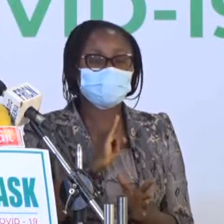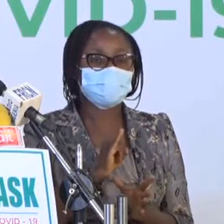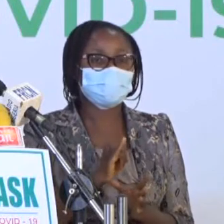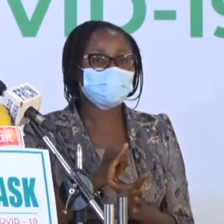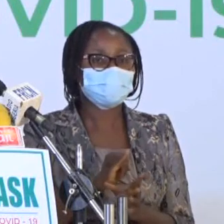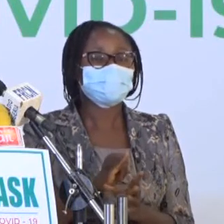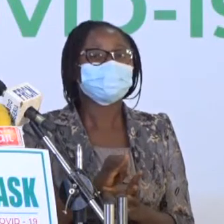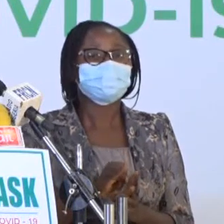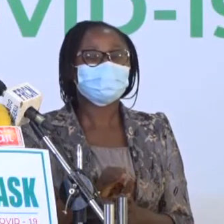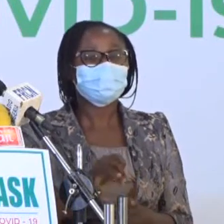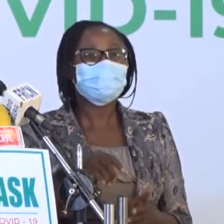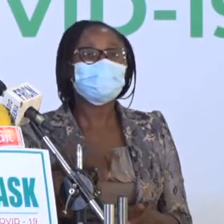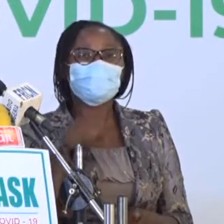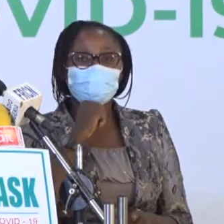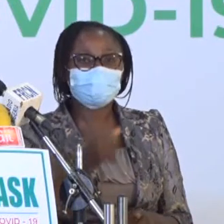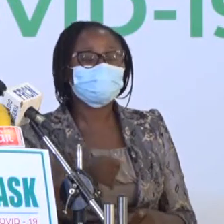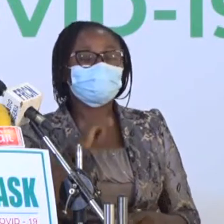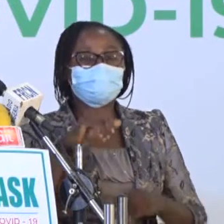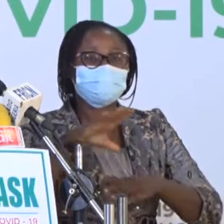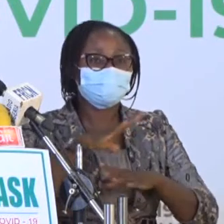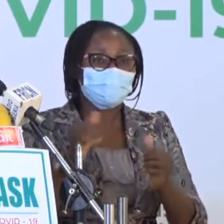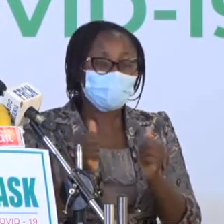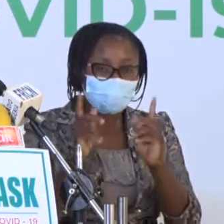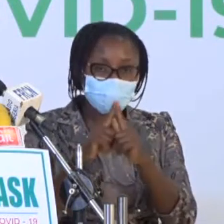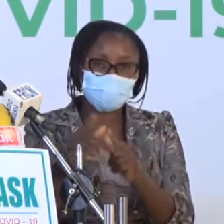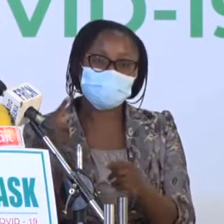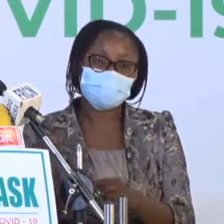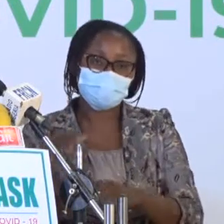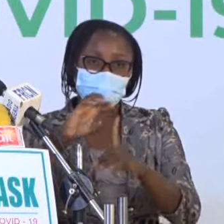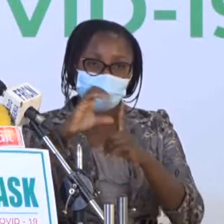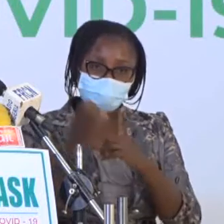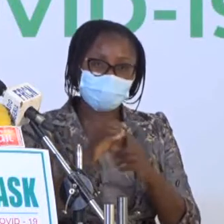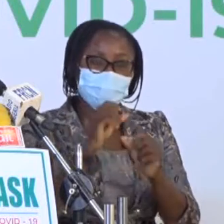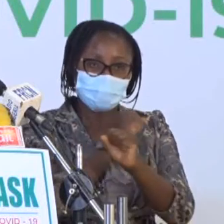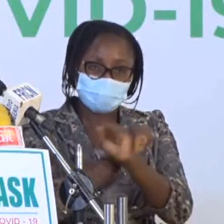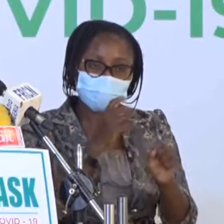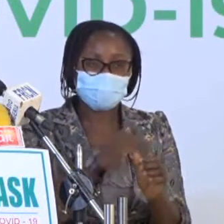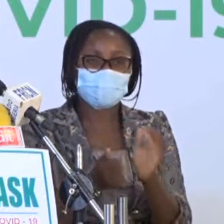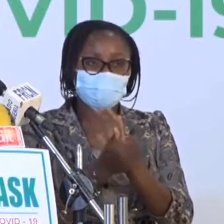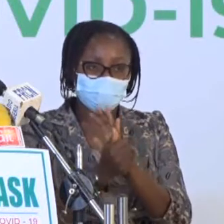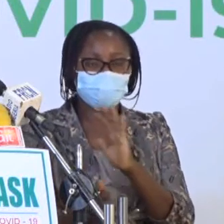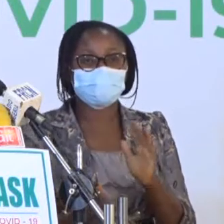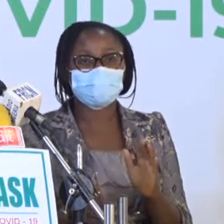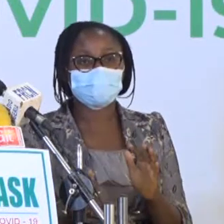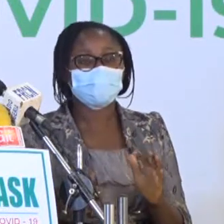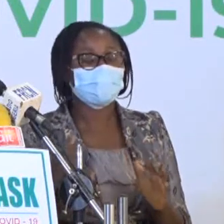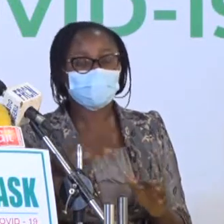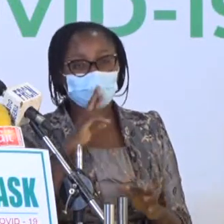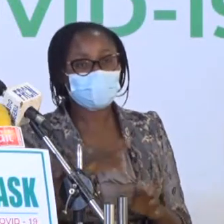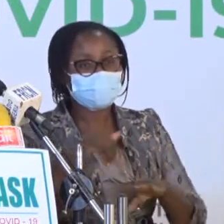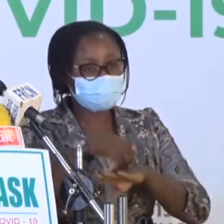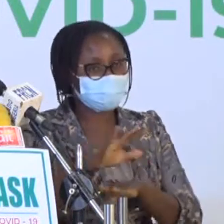the Presidential Task Force on COVID-19 in Abuja. Nigeria on Friday, March 5th, commenced the